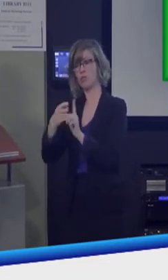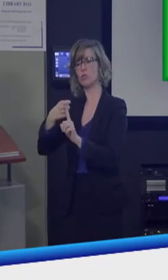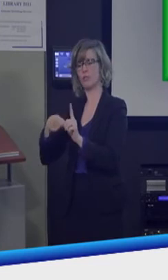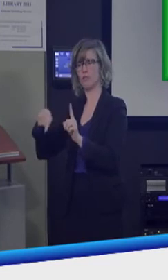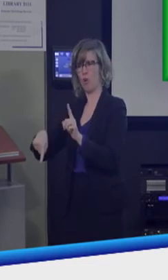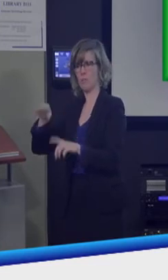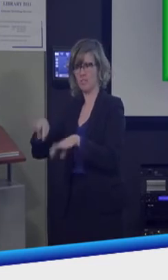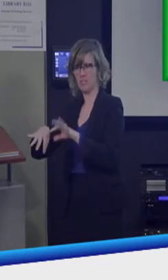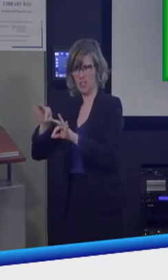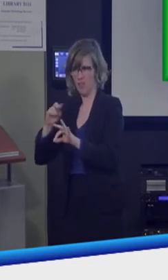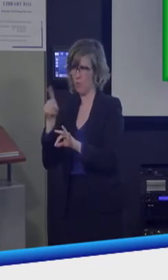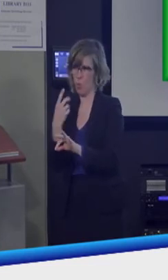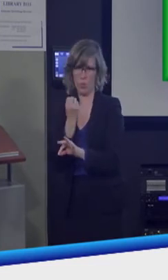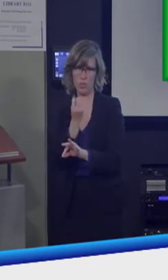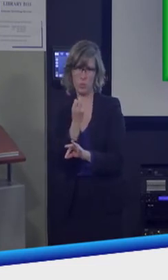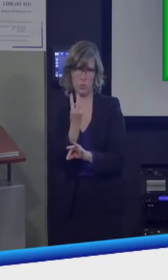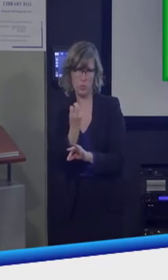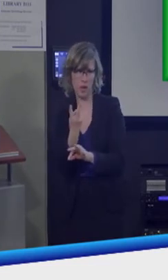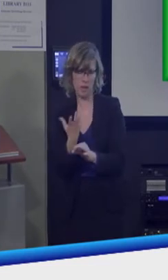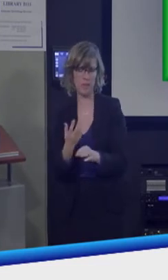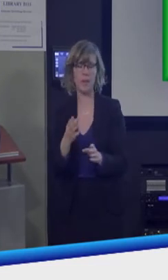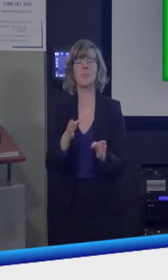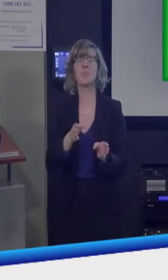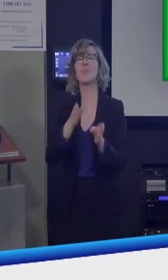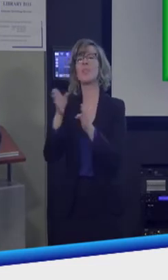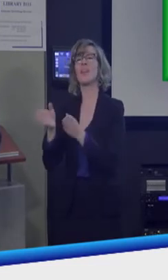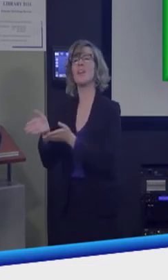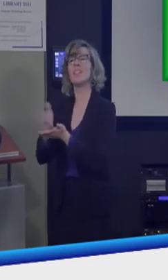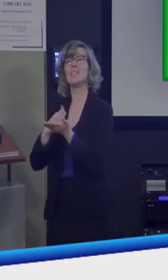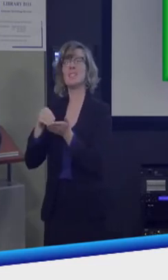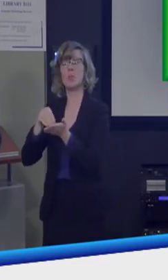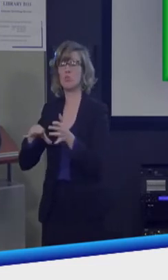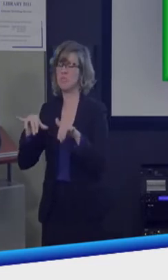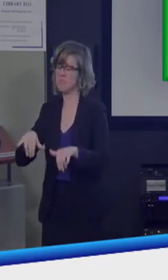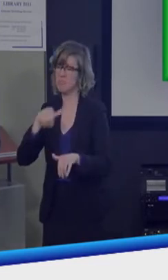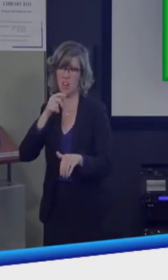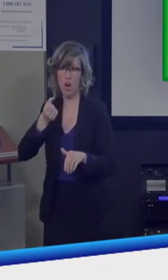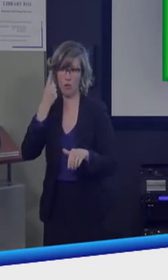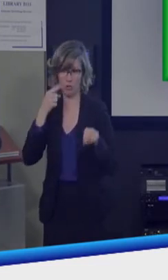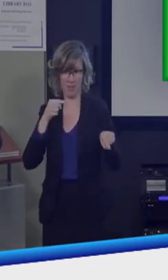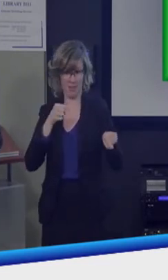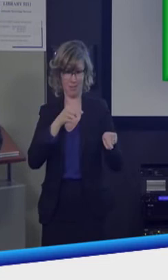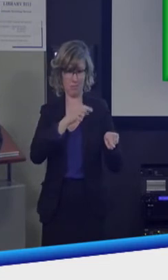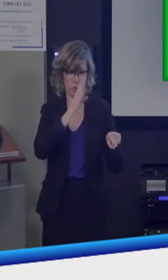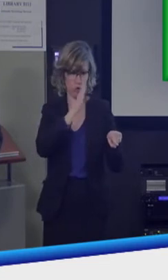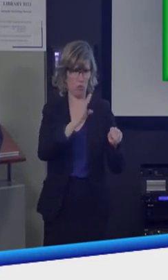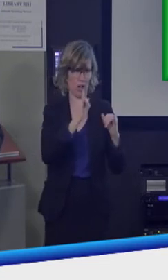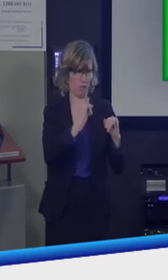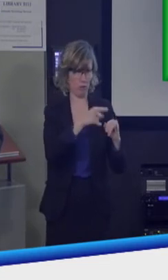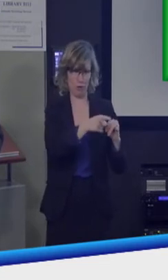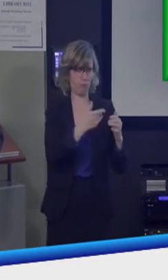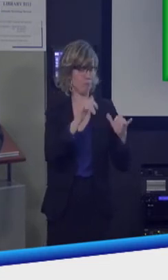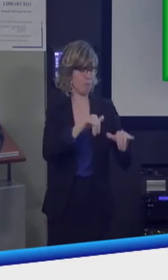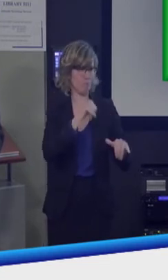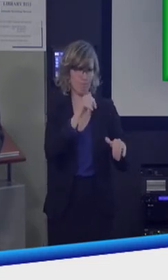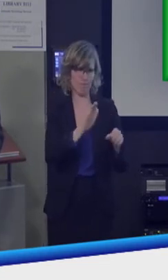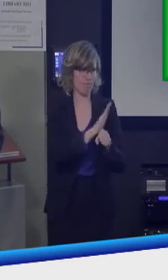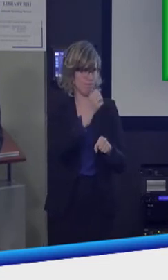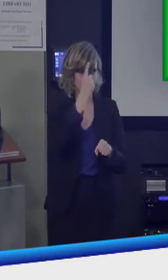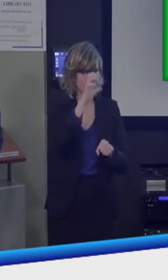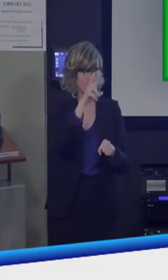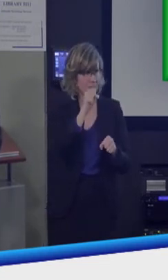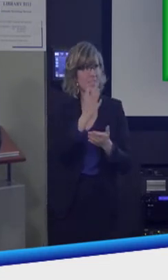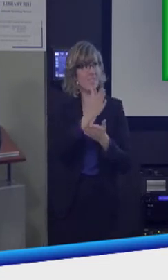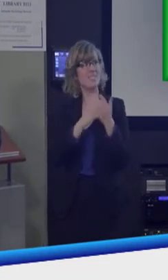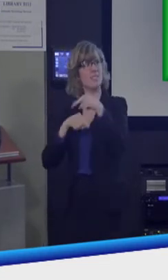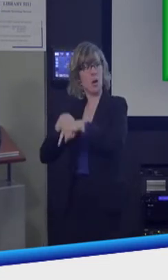only 12 of them, as I showed you earlier. Then there were students who didn't get it, even though they were in direct instruction, and students who didn't get it even